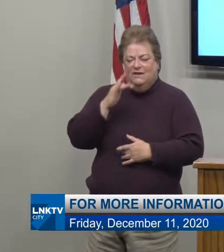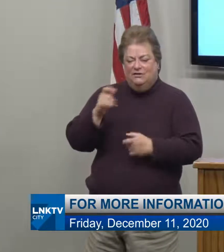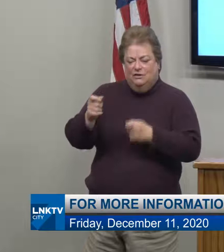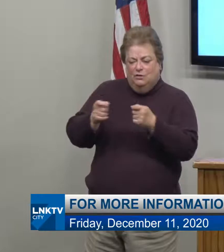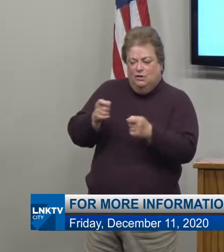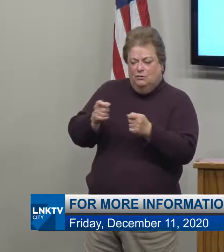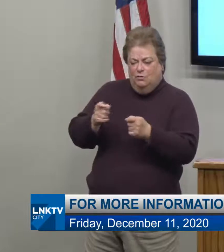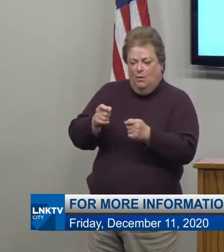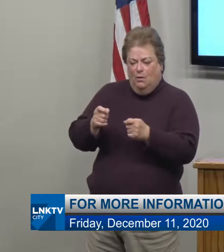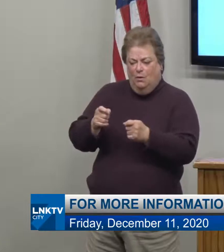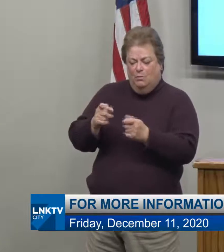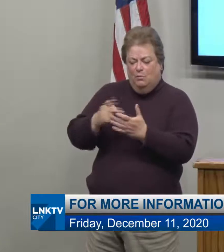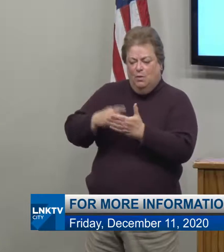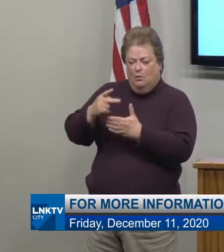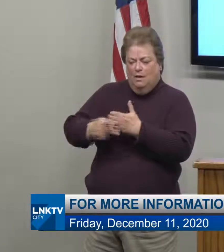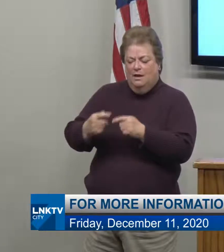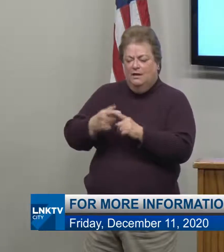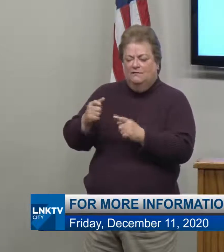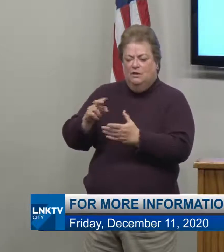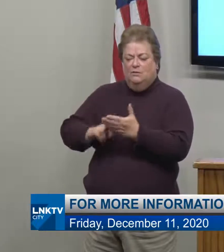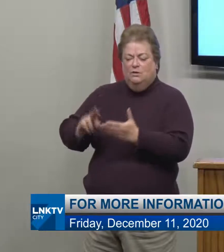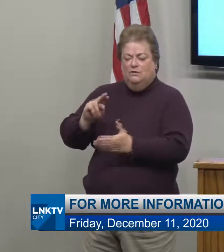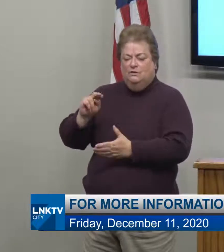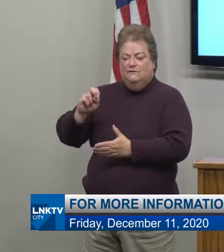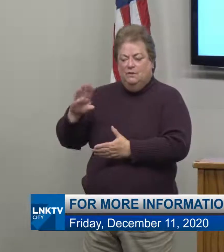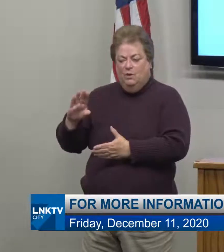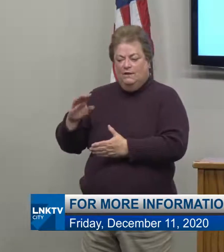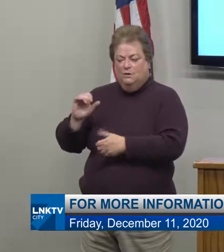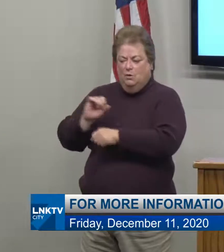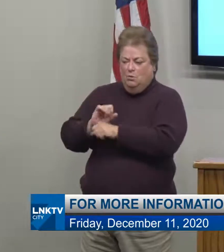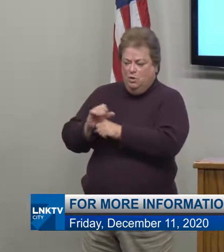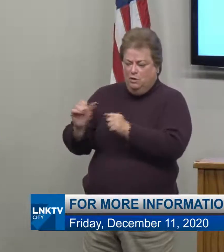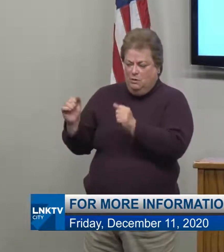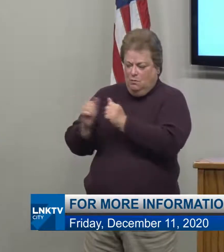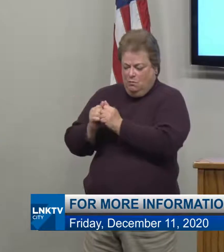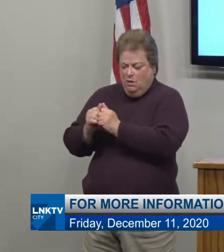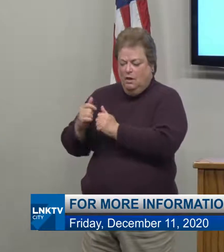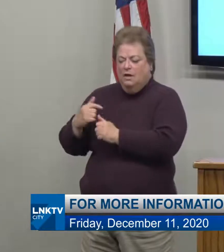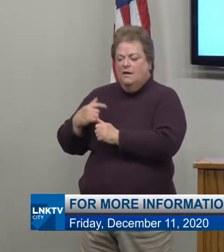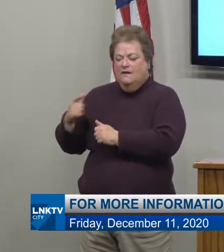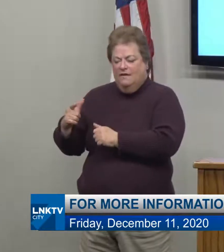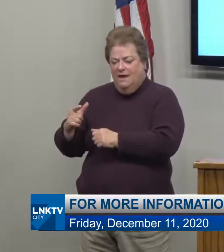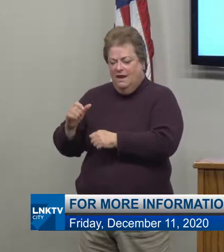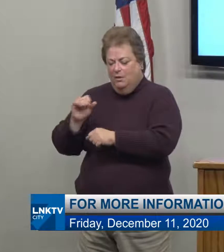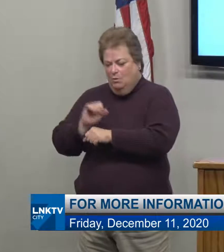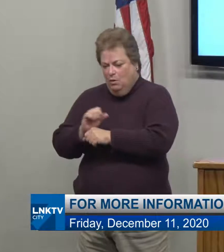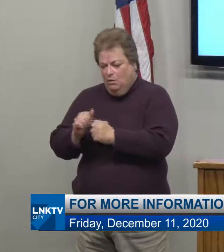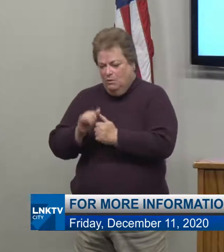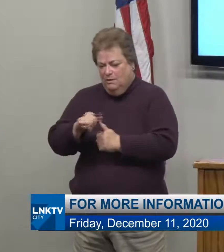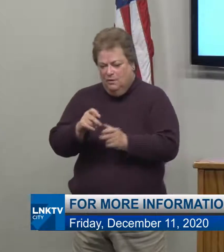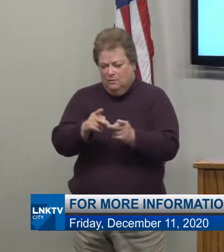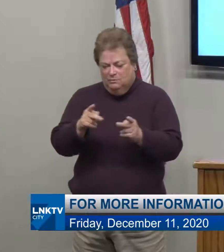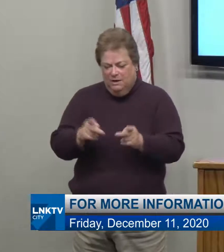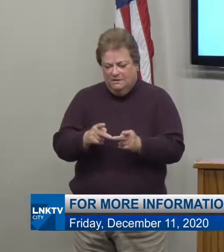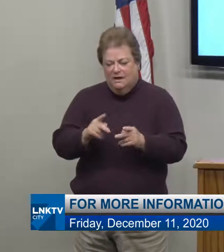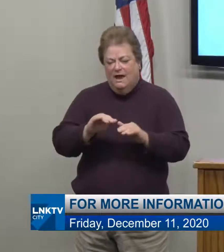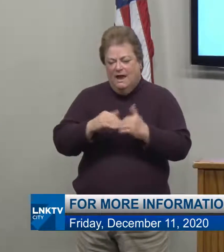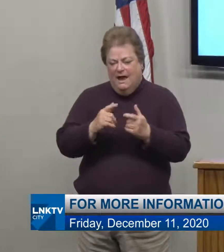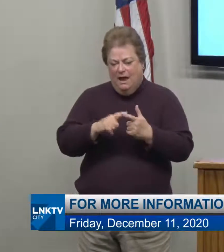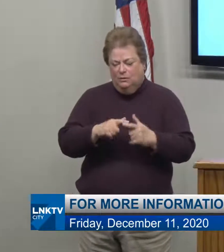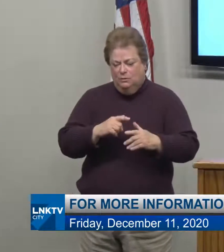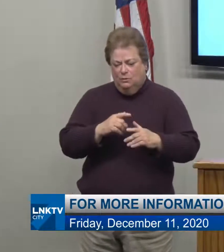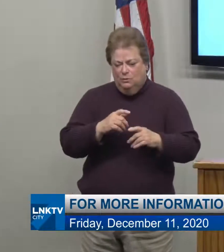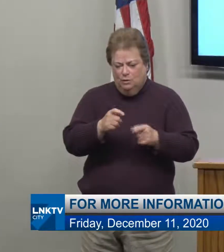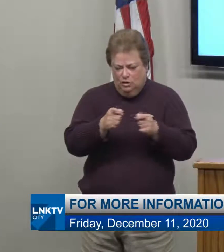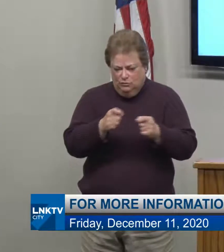Program from the University of Nebraska. They connect quickly to work with facilities on infection control precautions